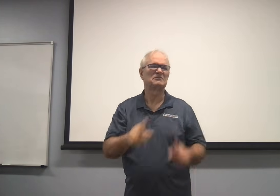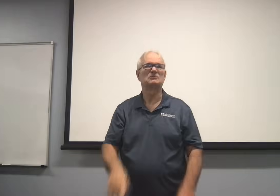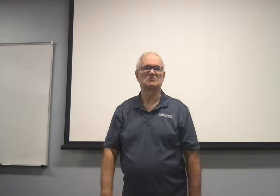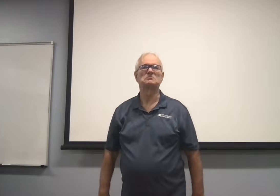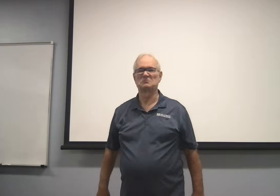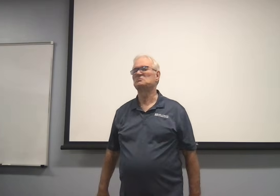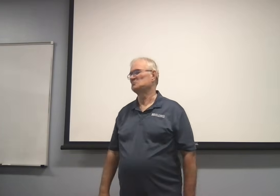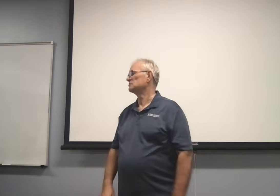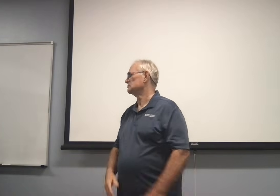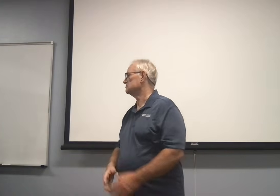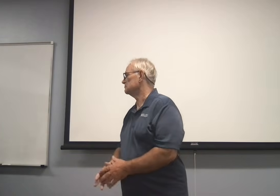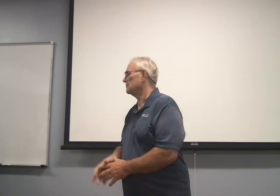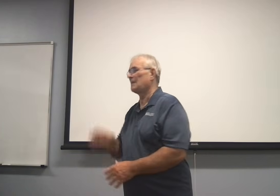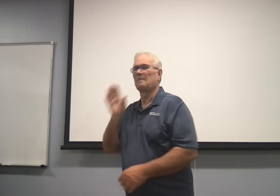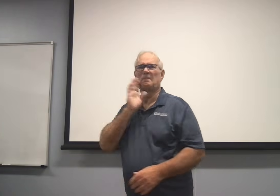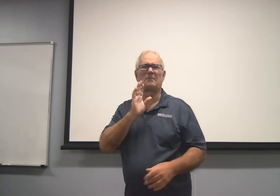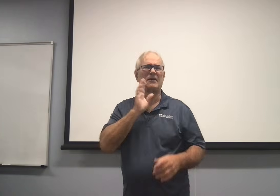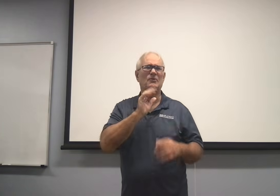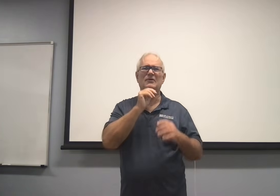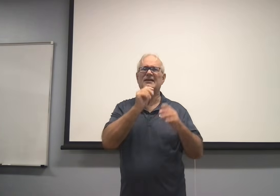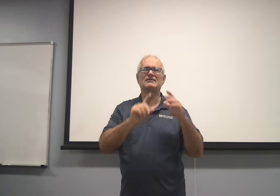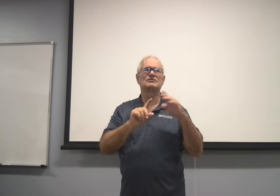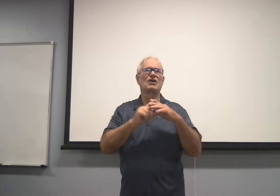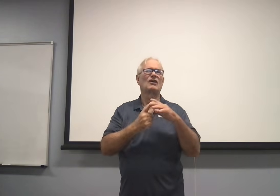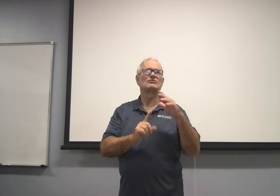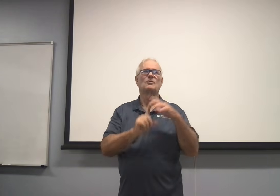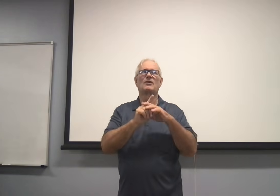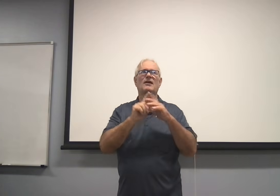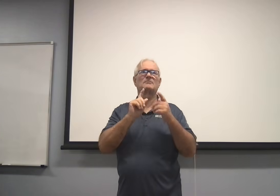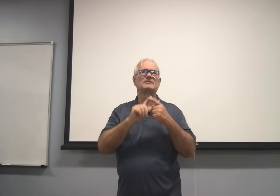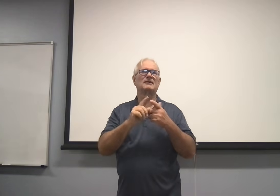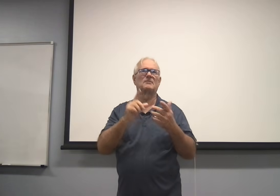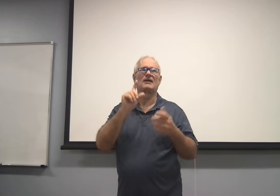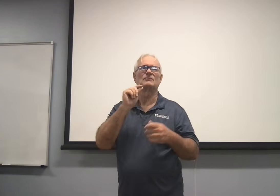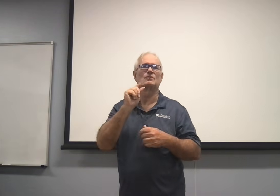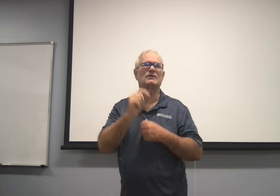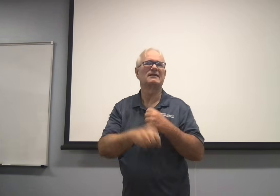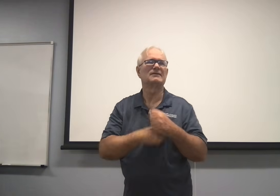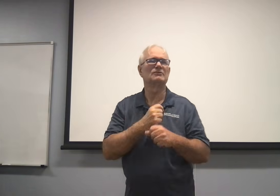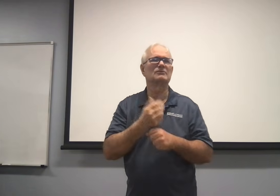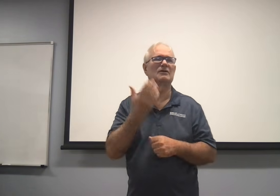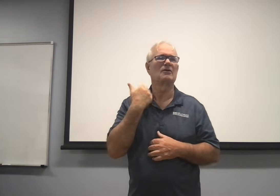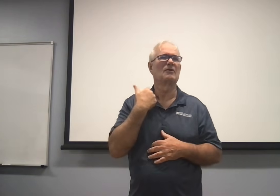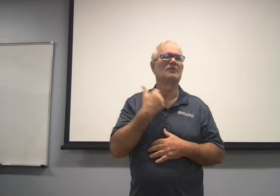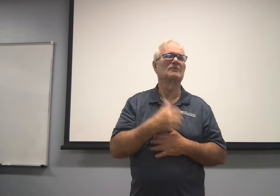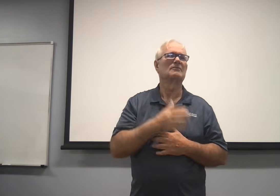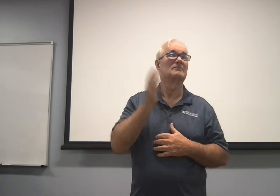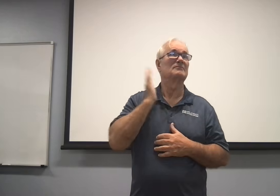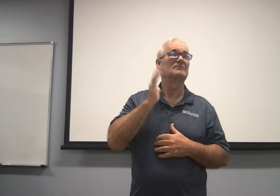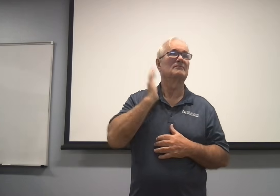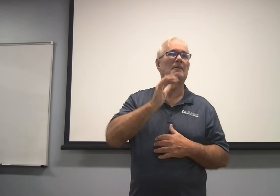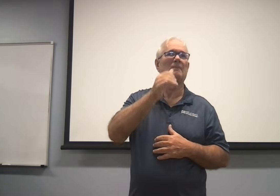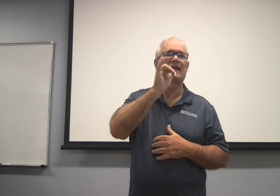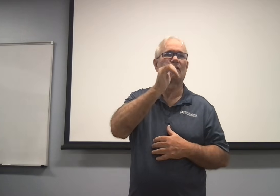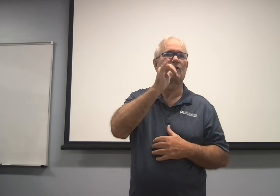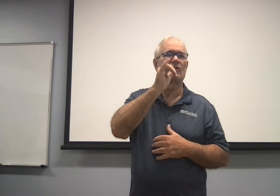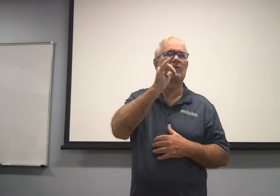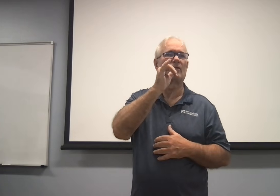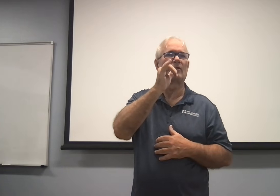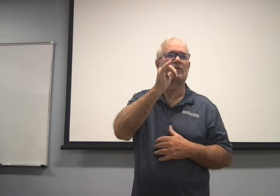A little bit different of a movement there. Beer didn't really start showing up until about 20 years ago. Typically we